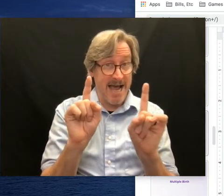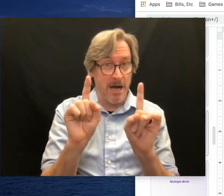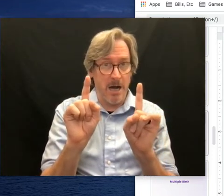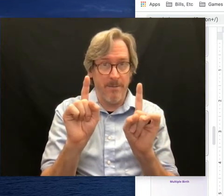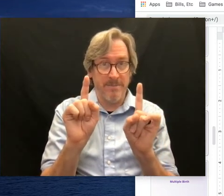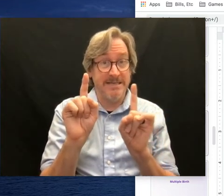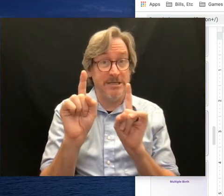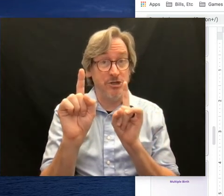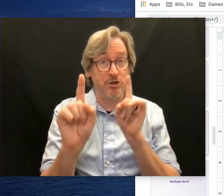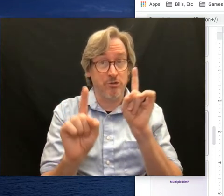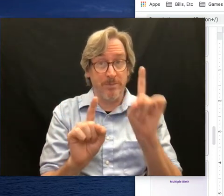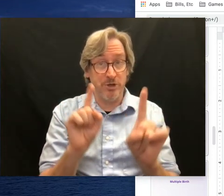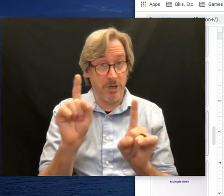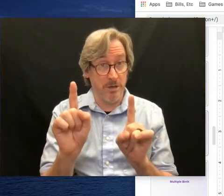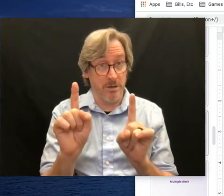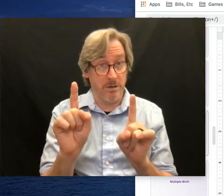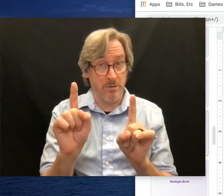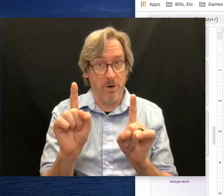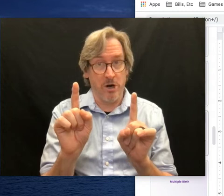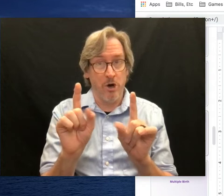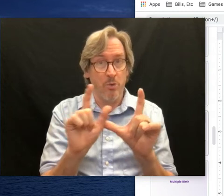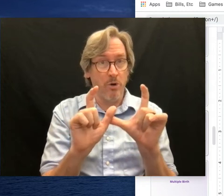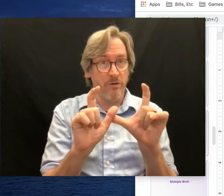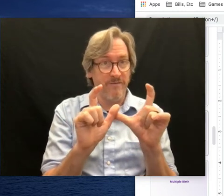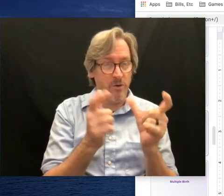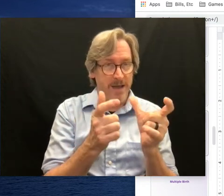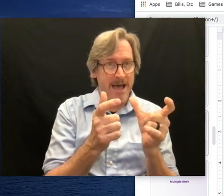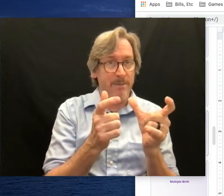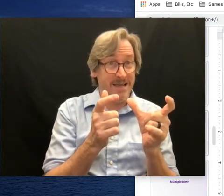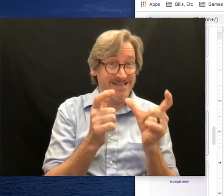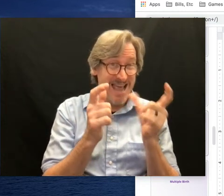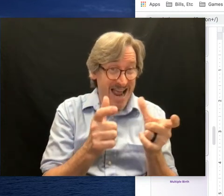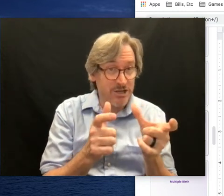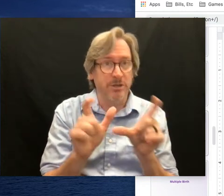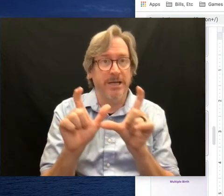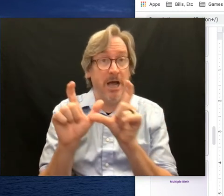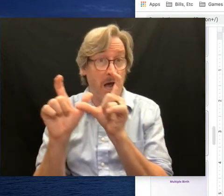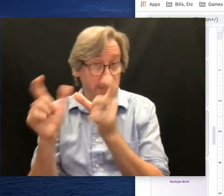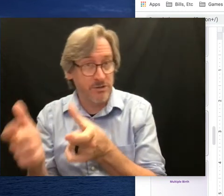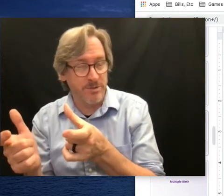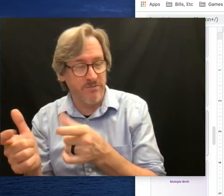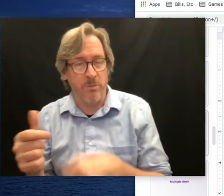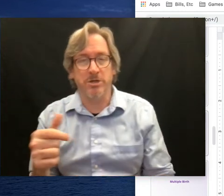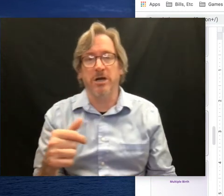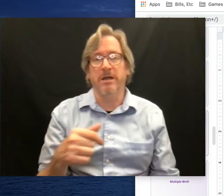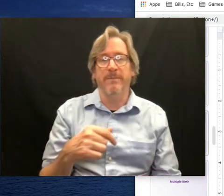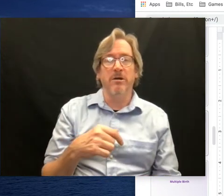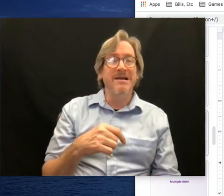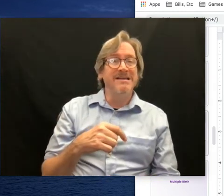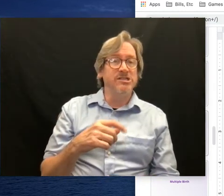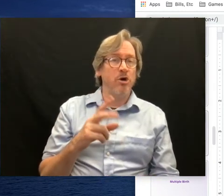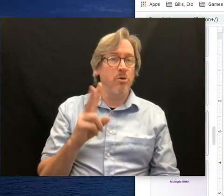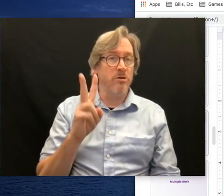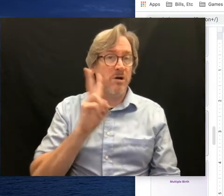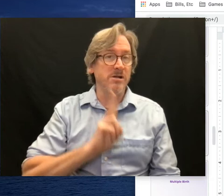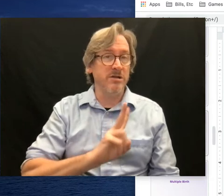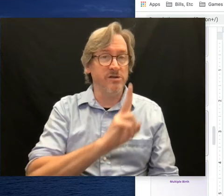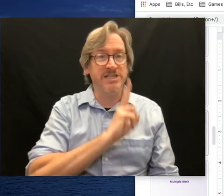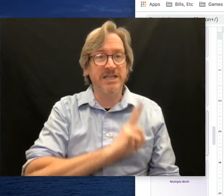that description where the vocab is actually a description of what we're talking about.